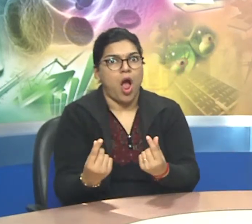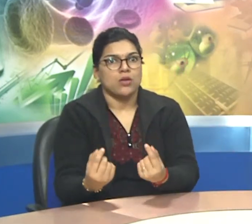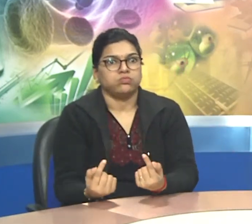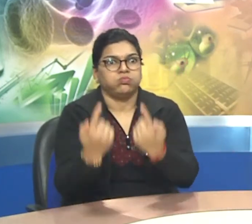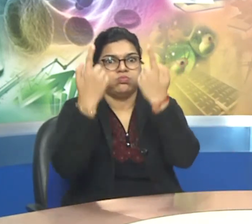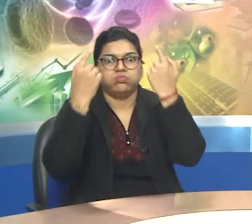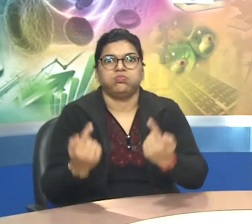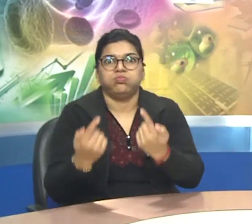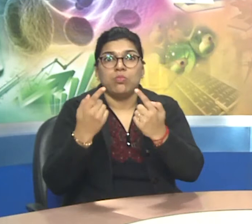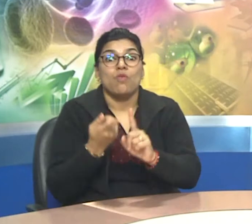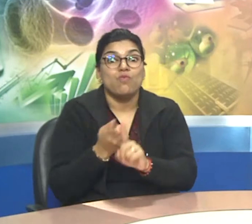manure.